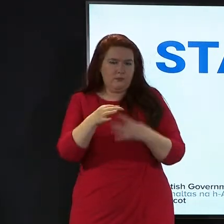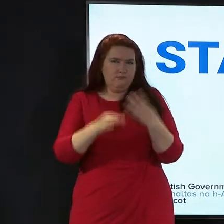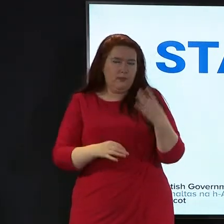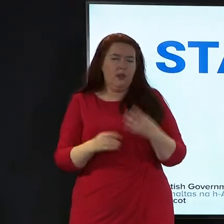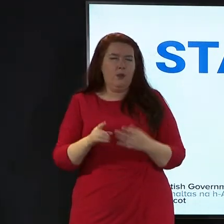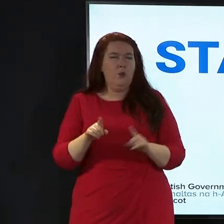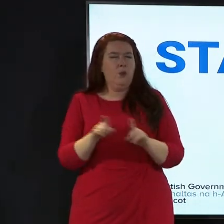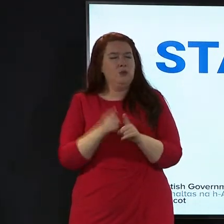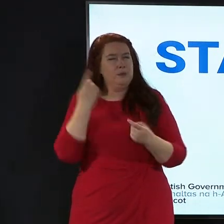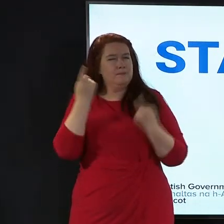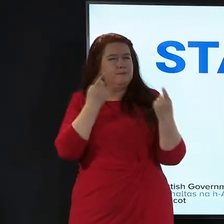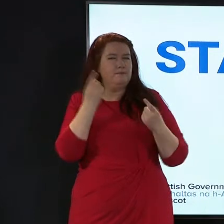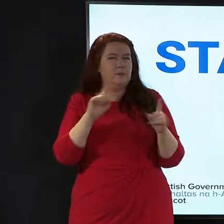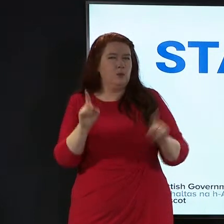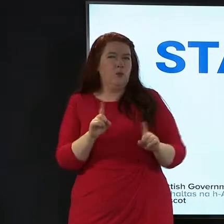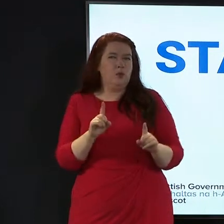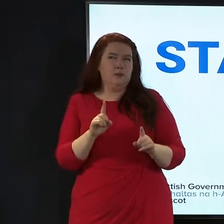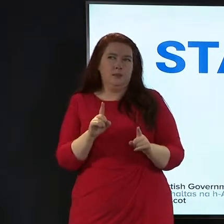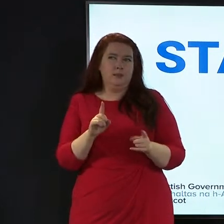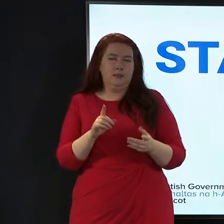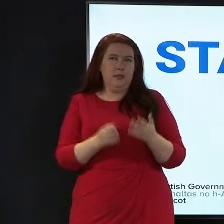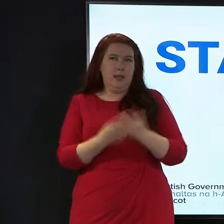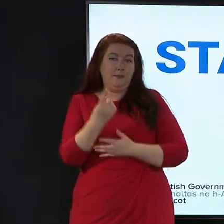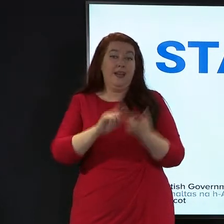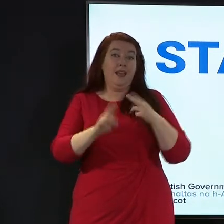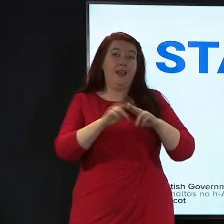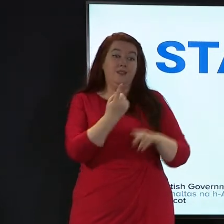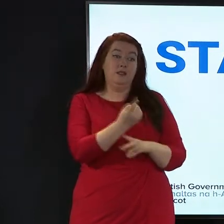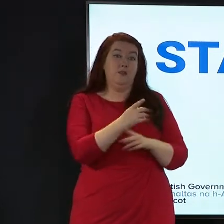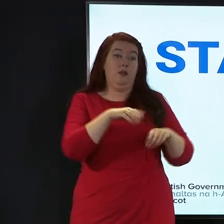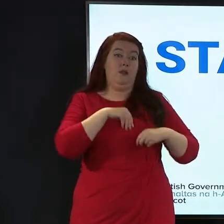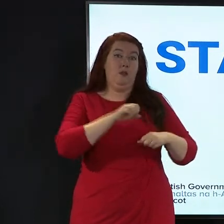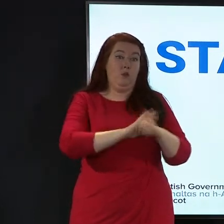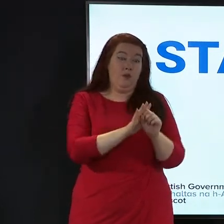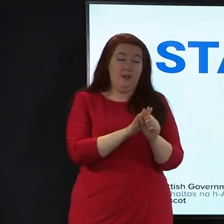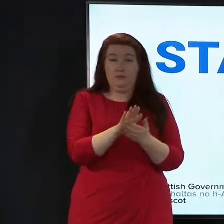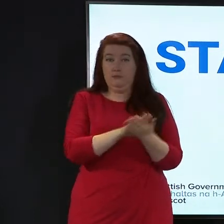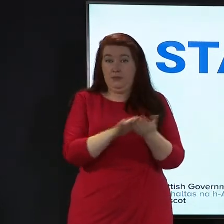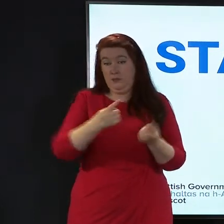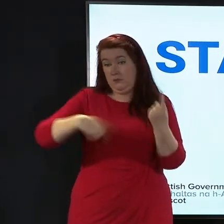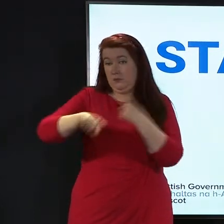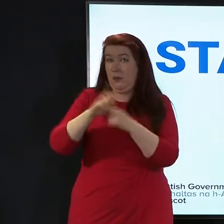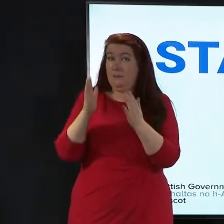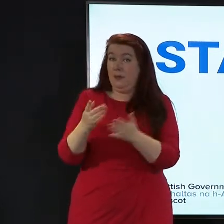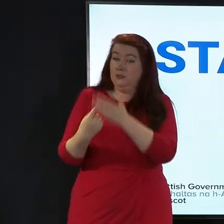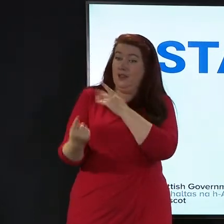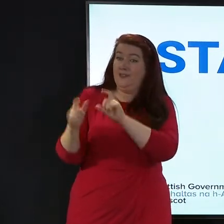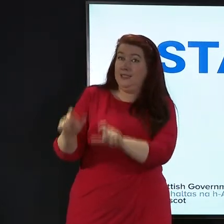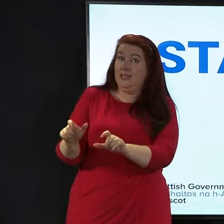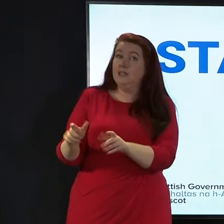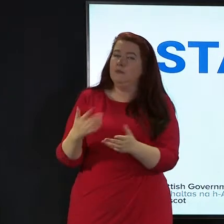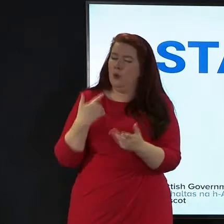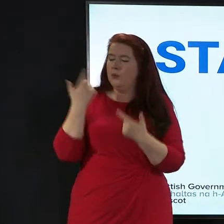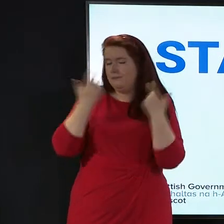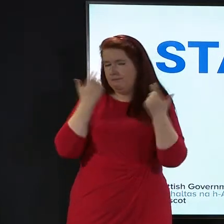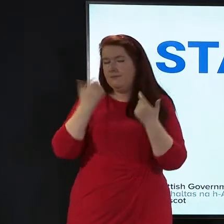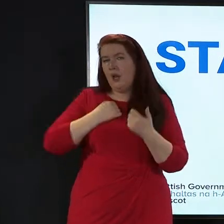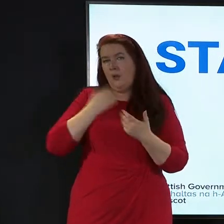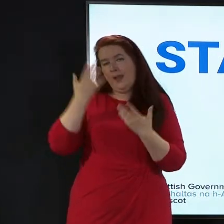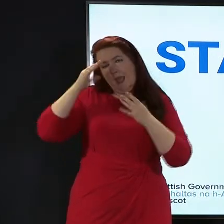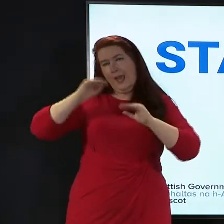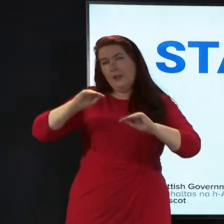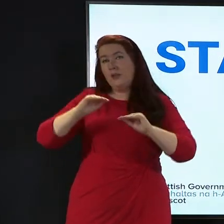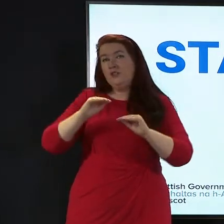the position might be with isolation. But it's important that we consider that carefully, and our education advisory group will be key